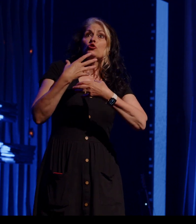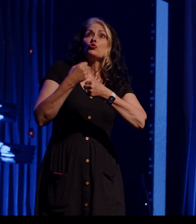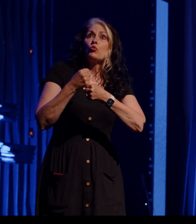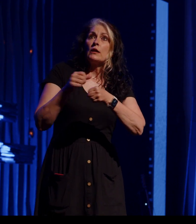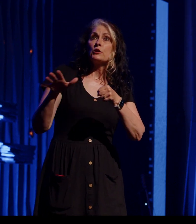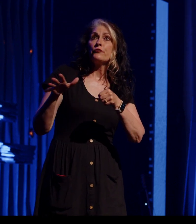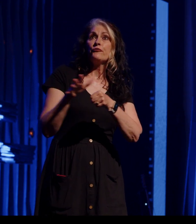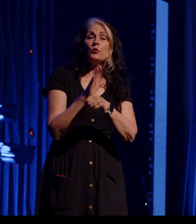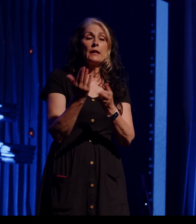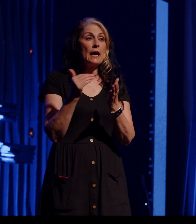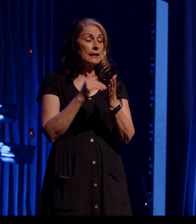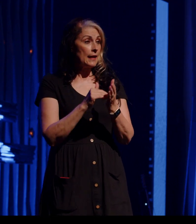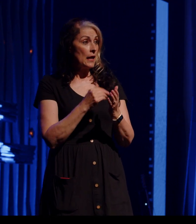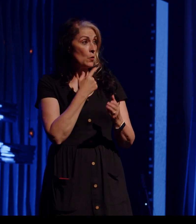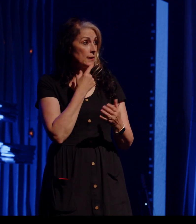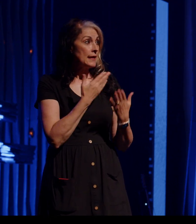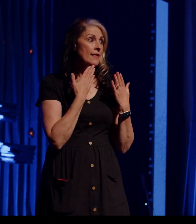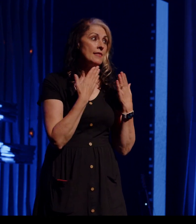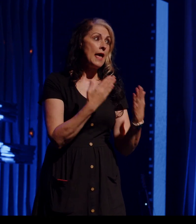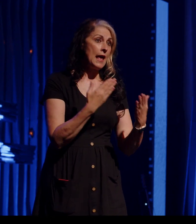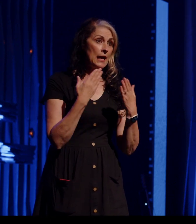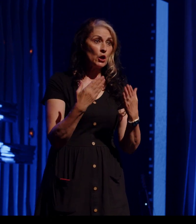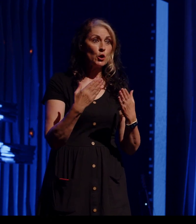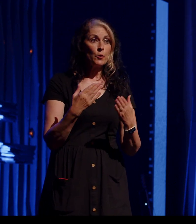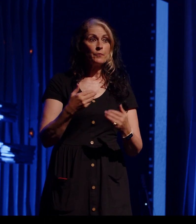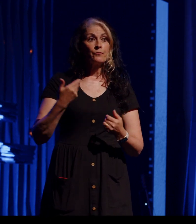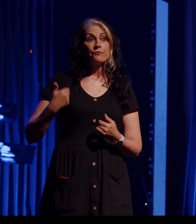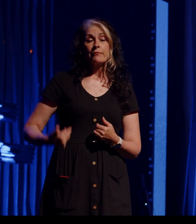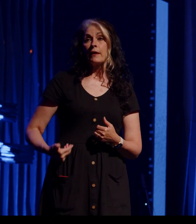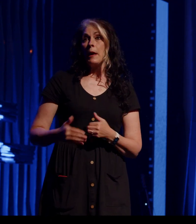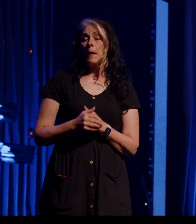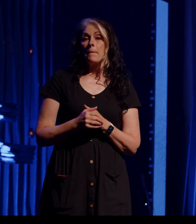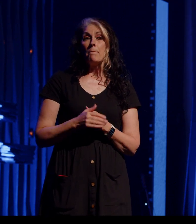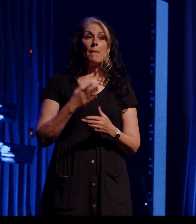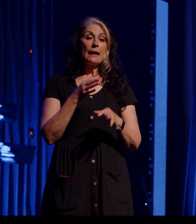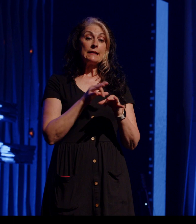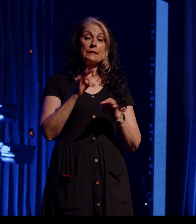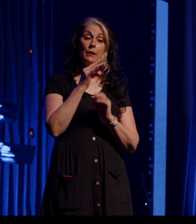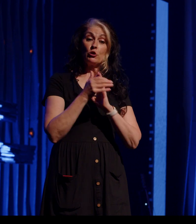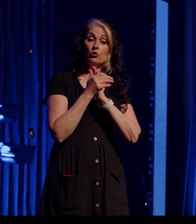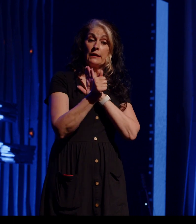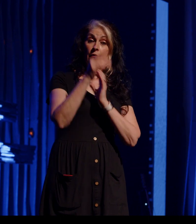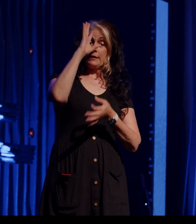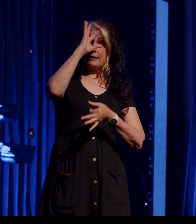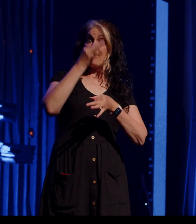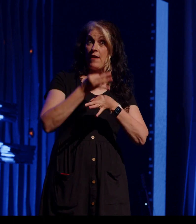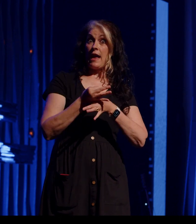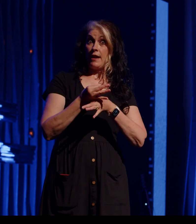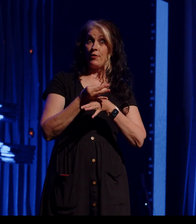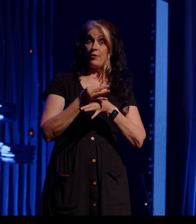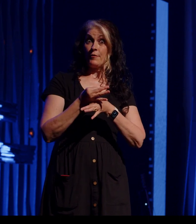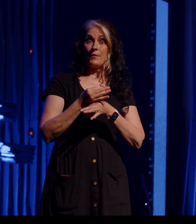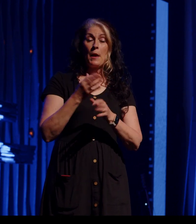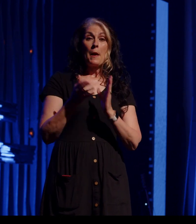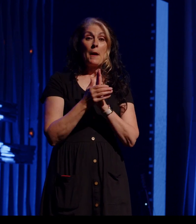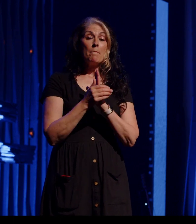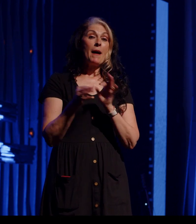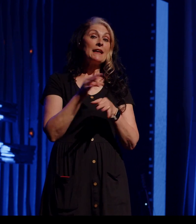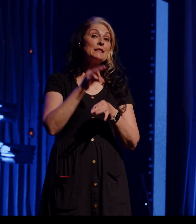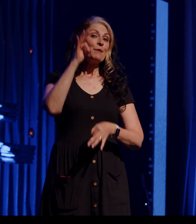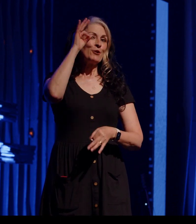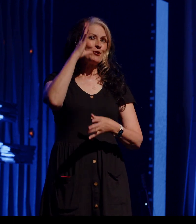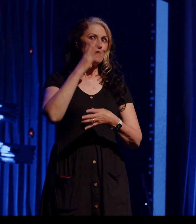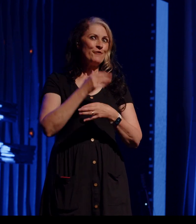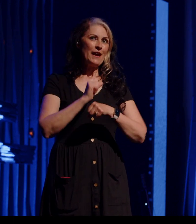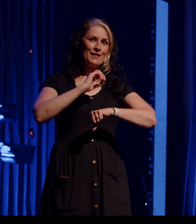completely. And again, I just want to say thank you. One of my spiritual gifts is faith, and I think my spiritual faith has